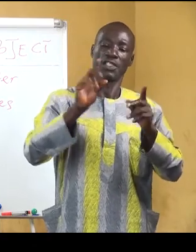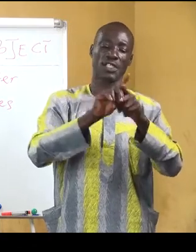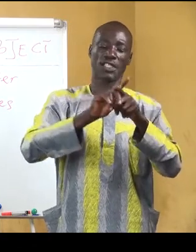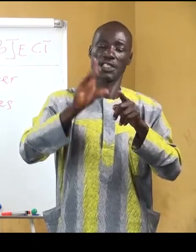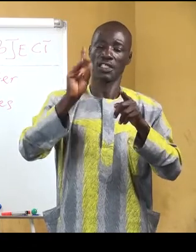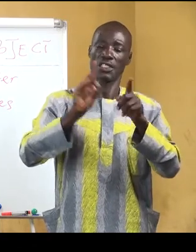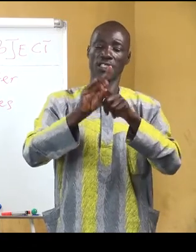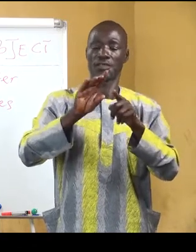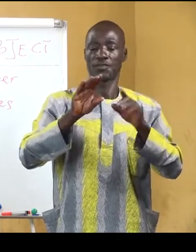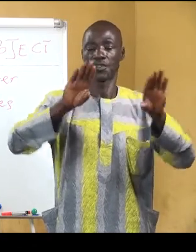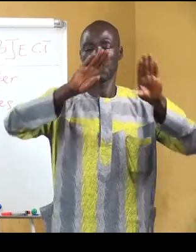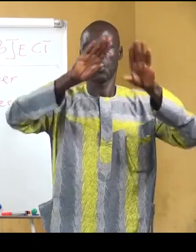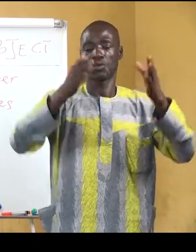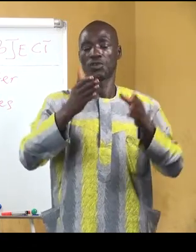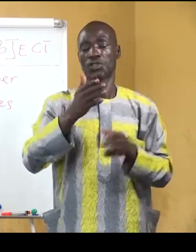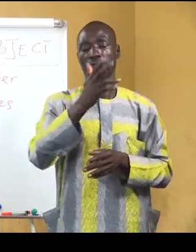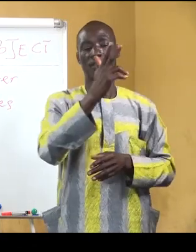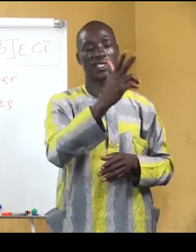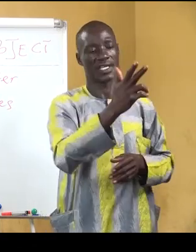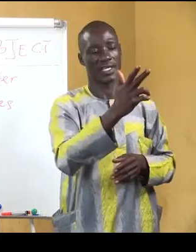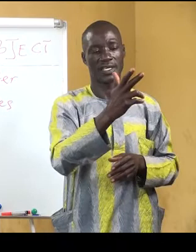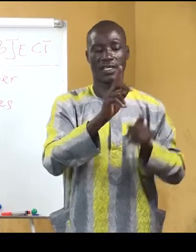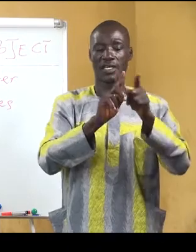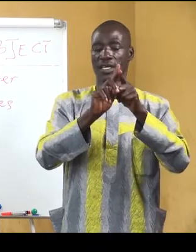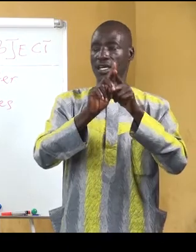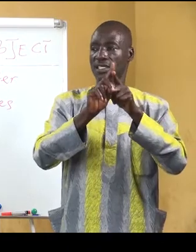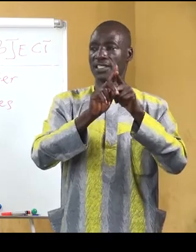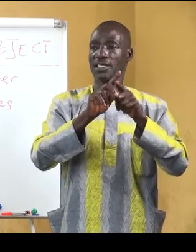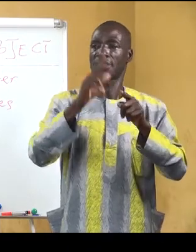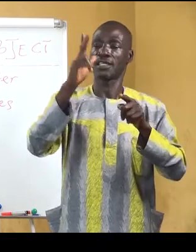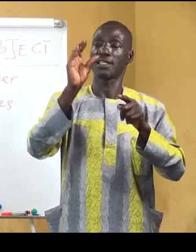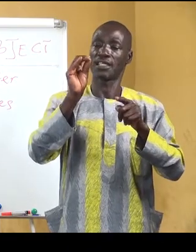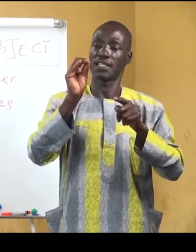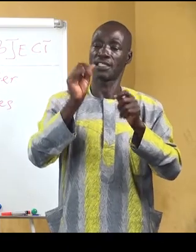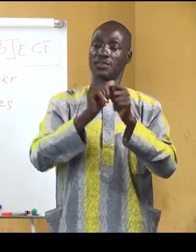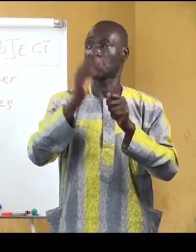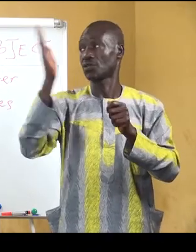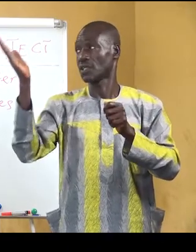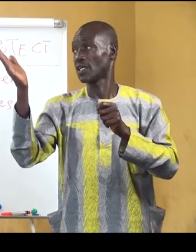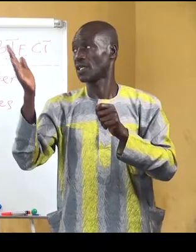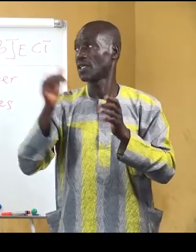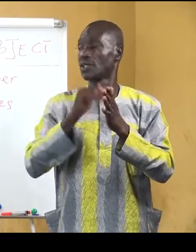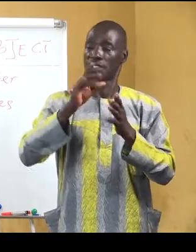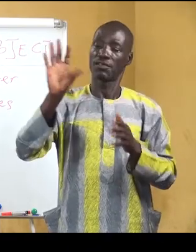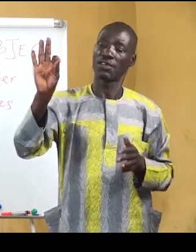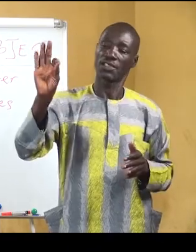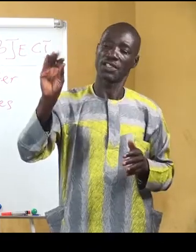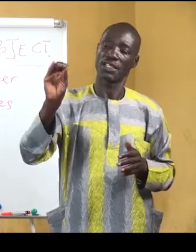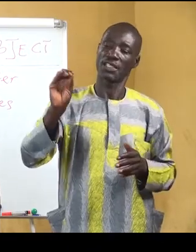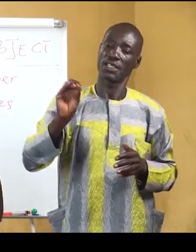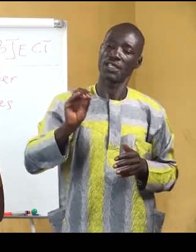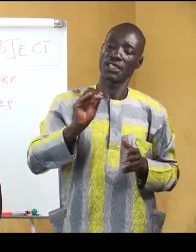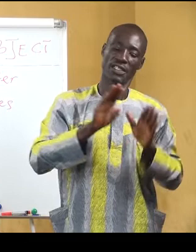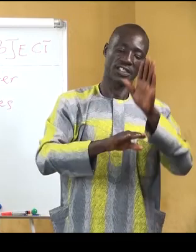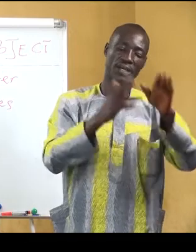d close bracket. So it will be 3 asterisk 30, which is already in a bracket, will give us 90. Then the